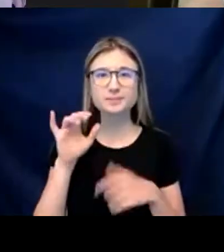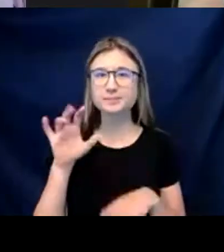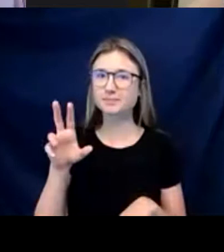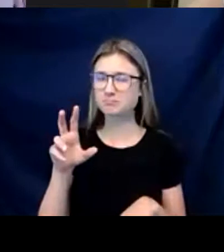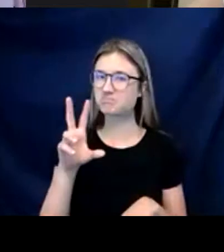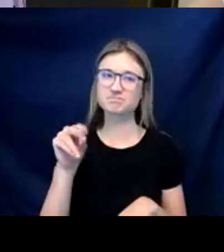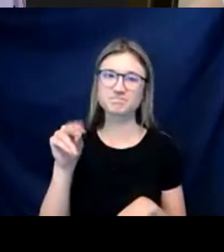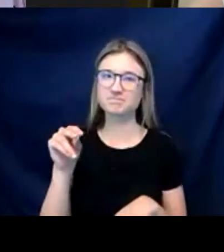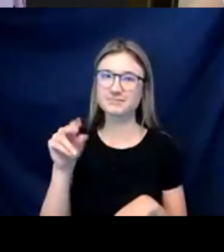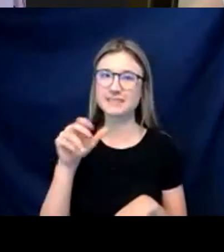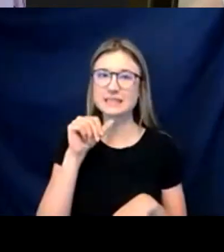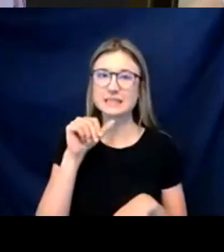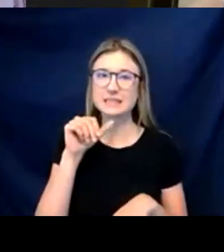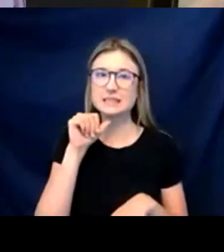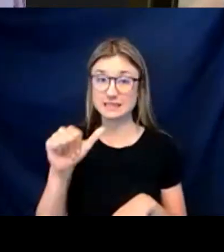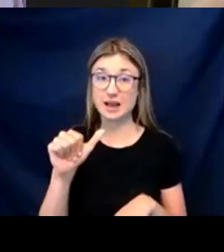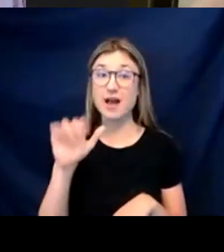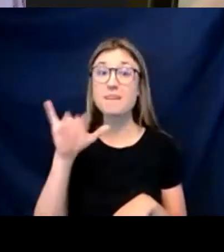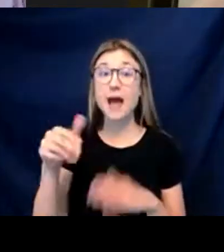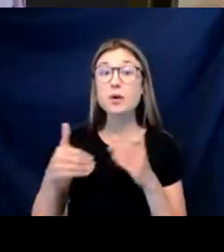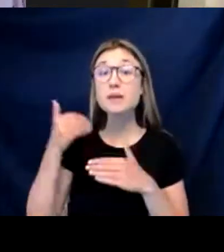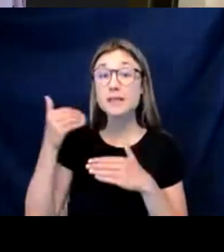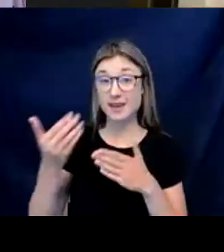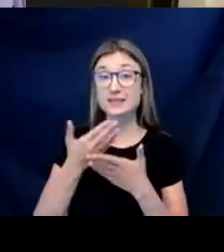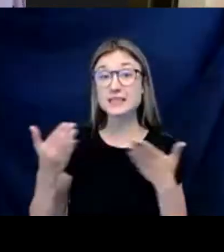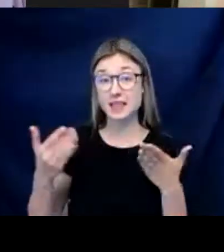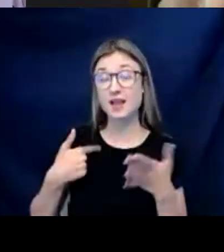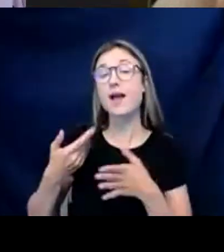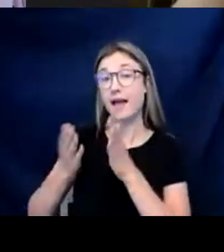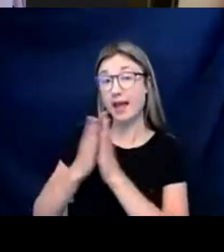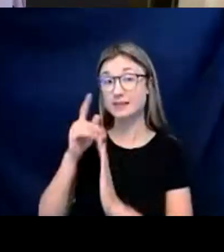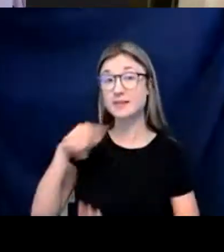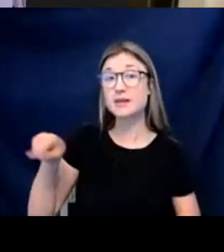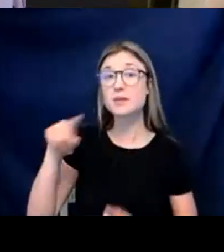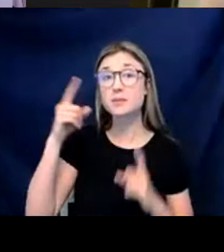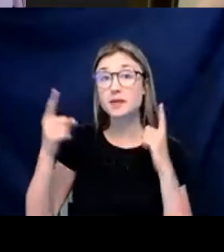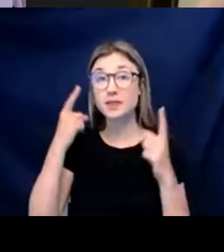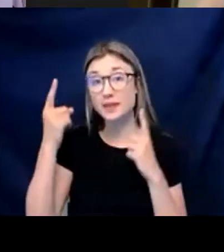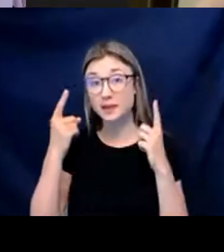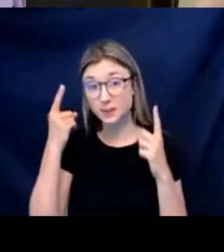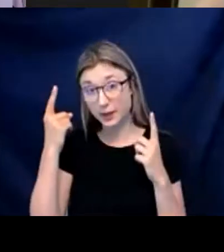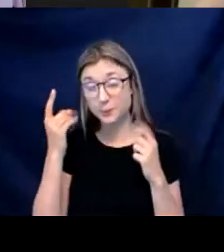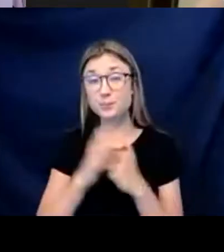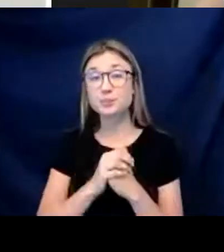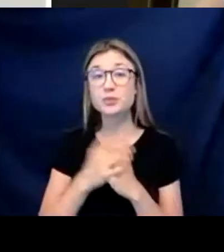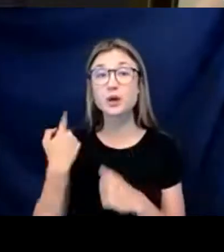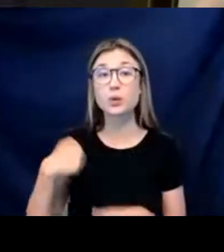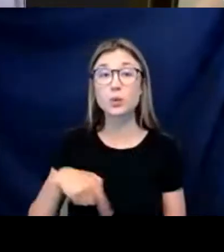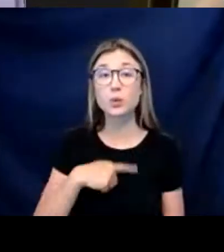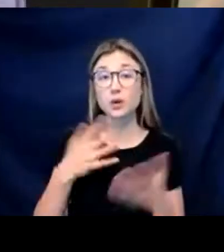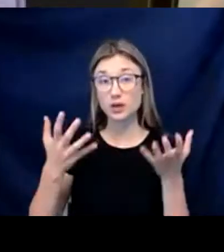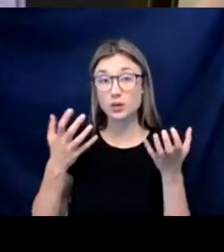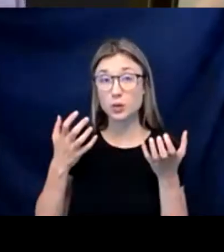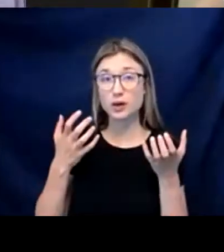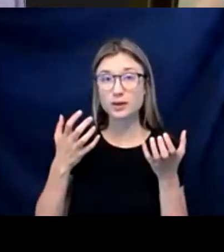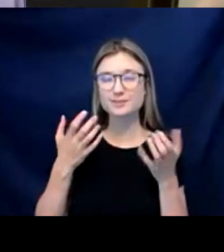the next thing that I ask them to consider. You want a level of restorative justice. I'm